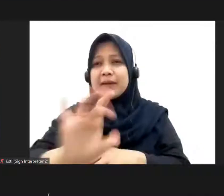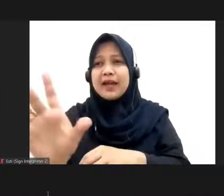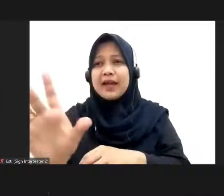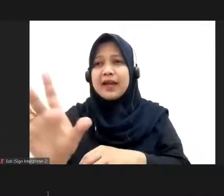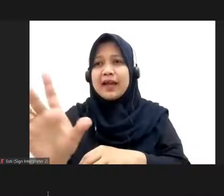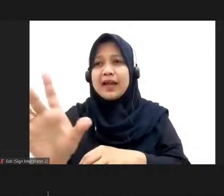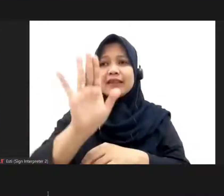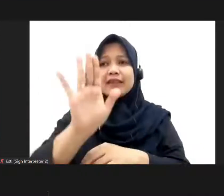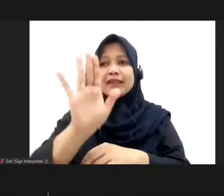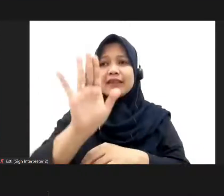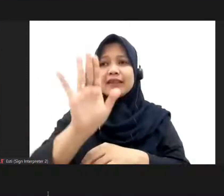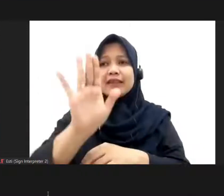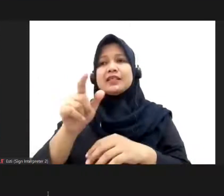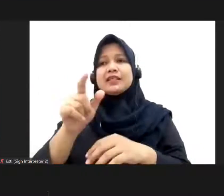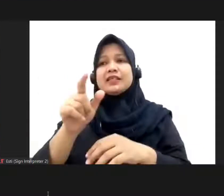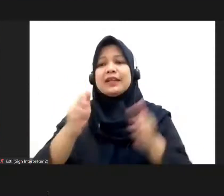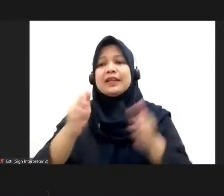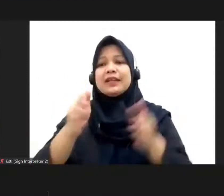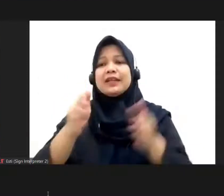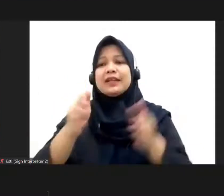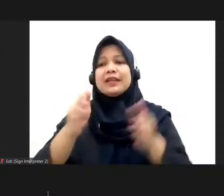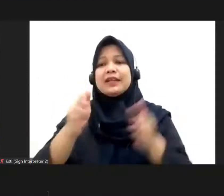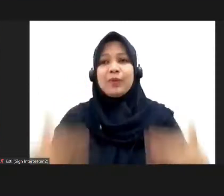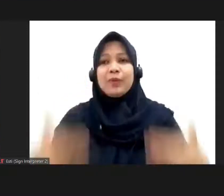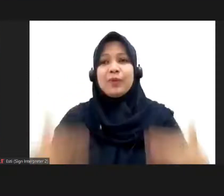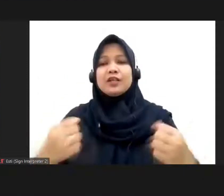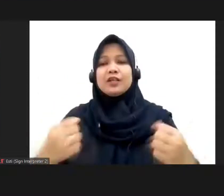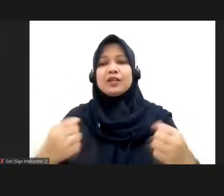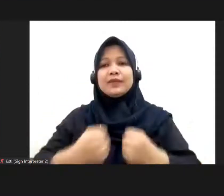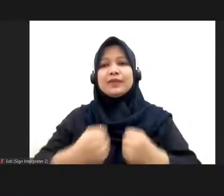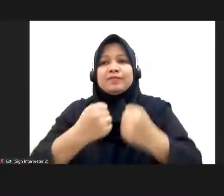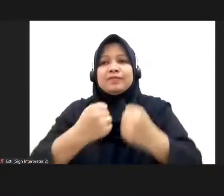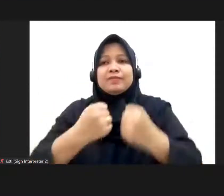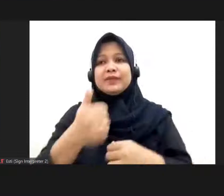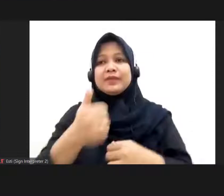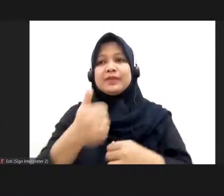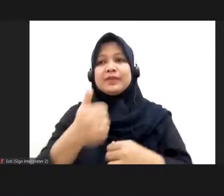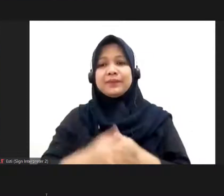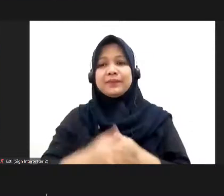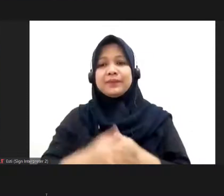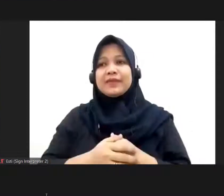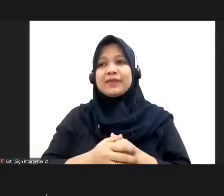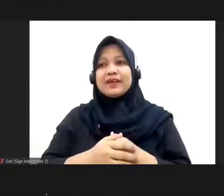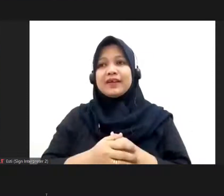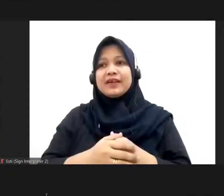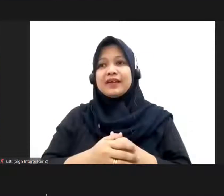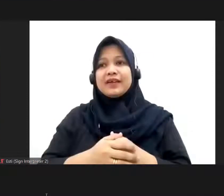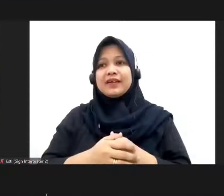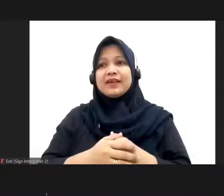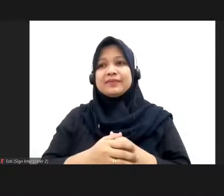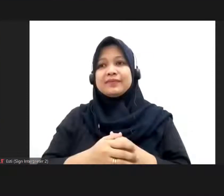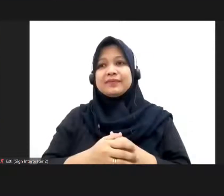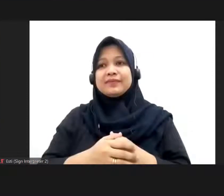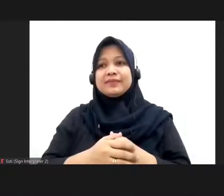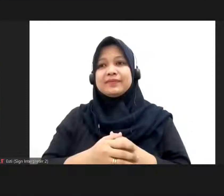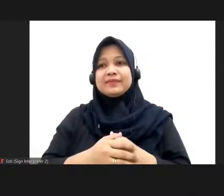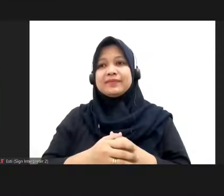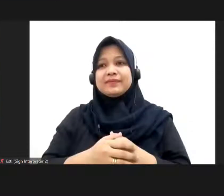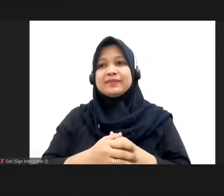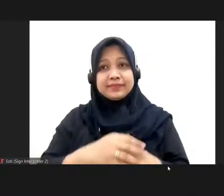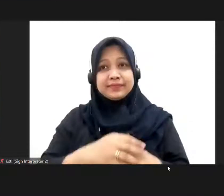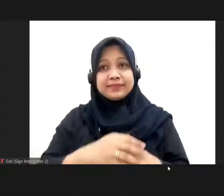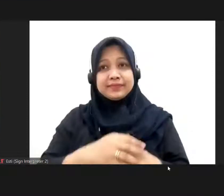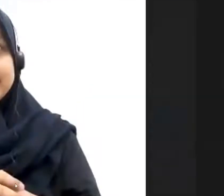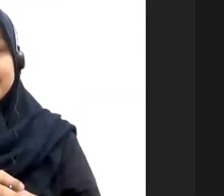humanitarian sector to deal with these hazards and vulnerabilities? So I hand it over to you, Mihir. Yeah, thanks,